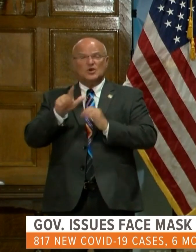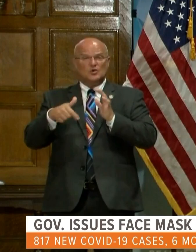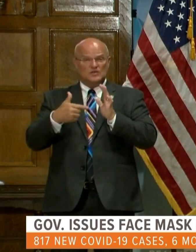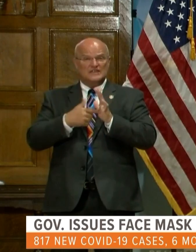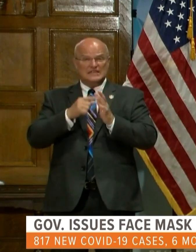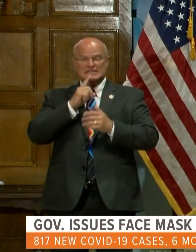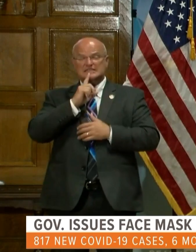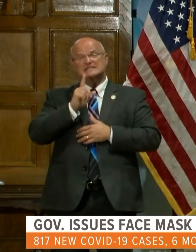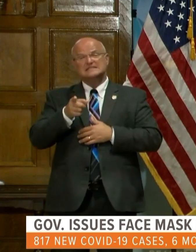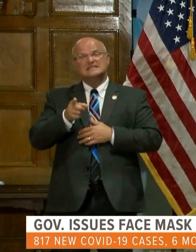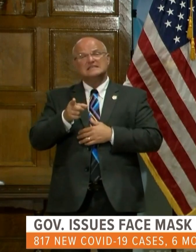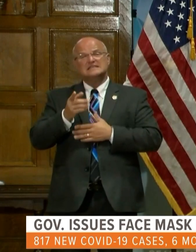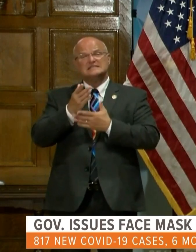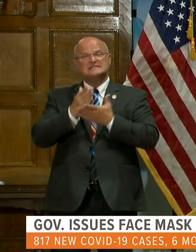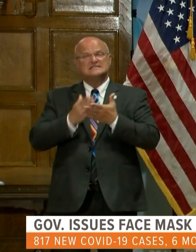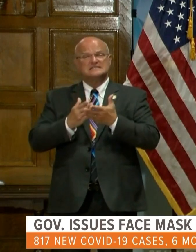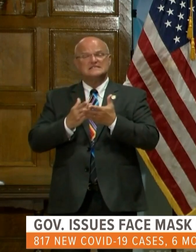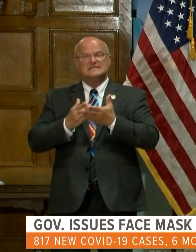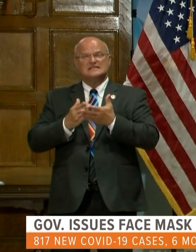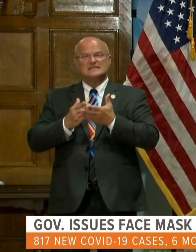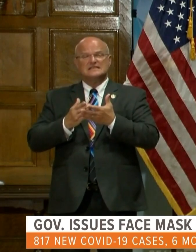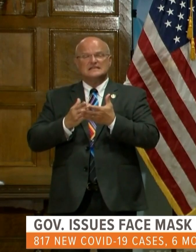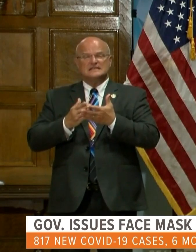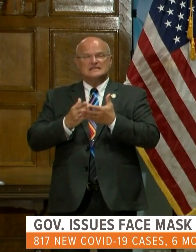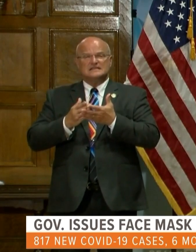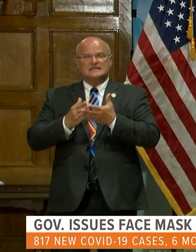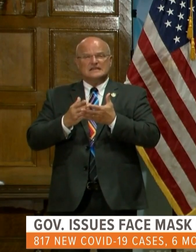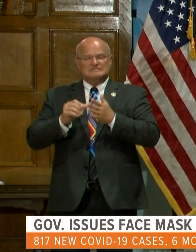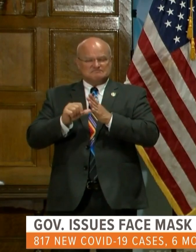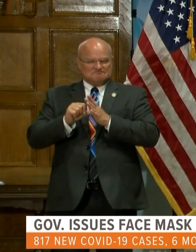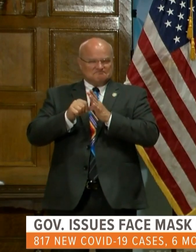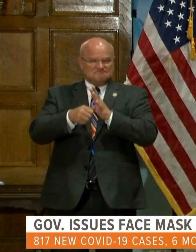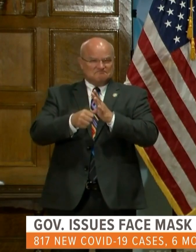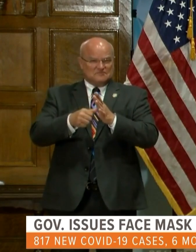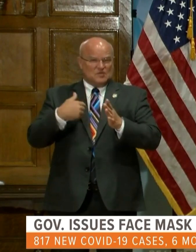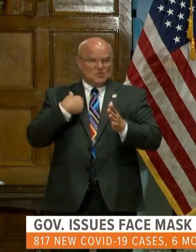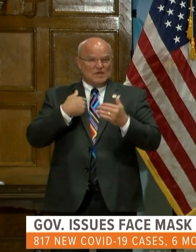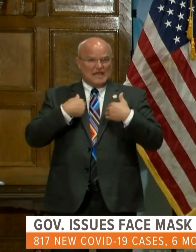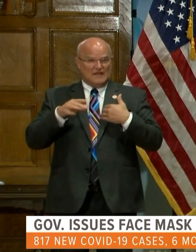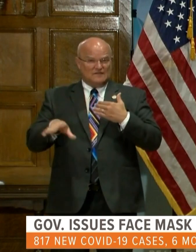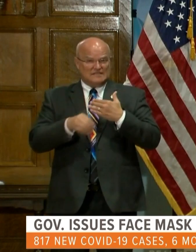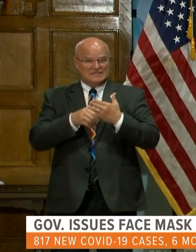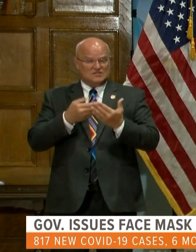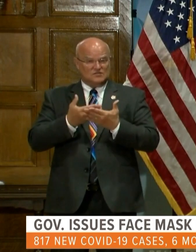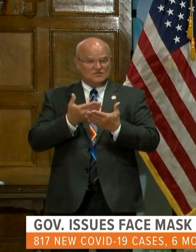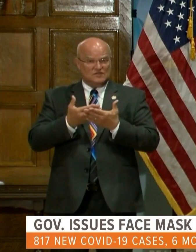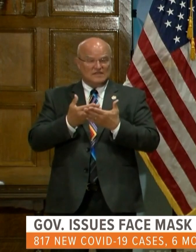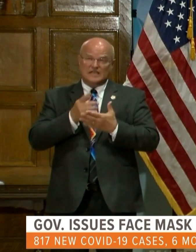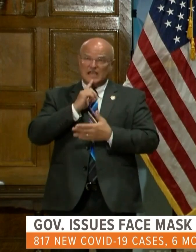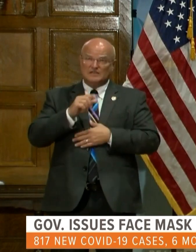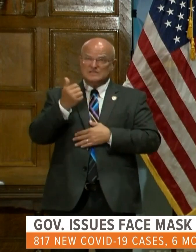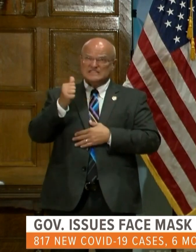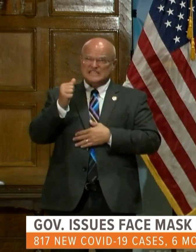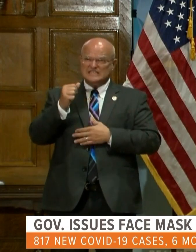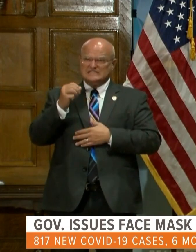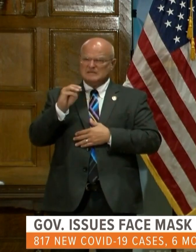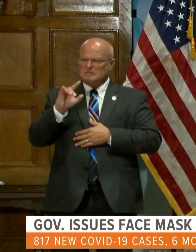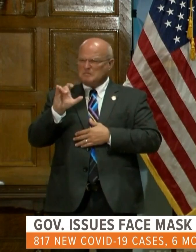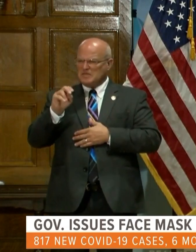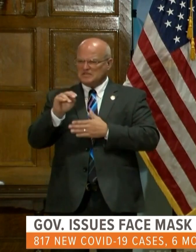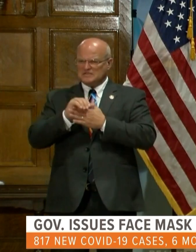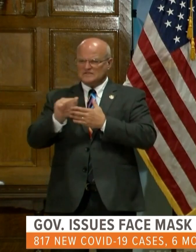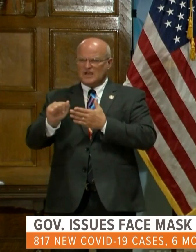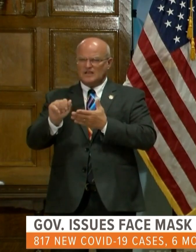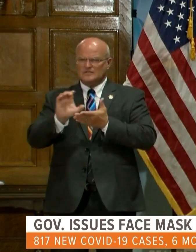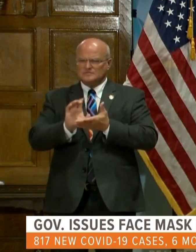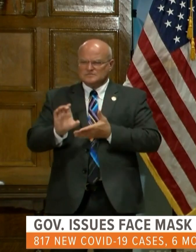there is some, I would emphasize that we have additional funding, actually tens of millions of dollars, that's